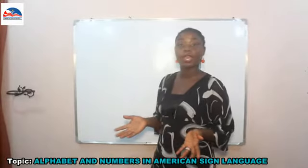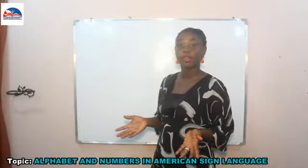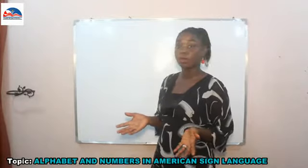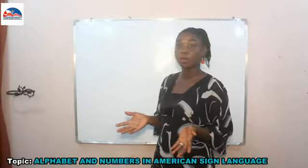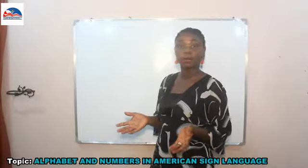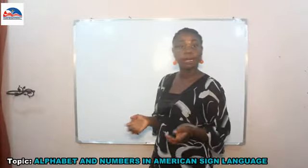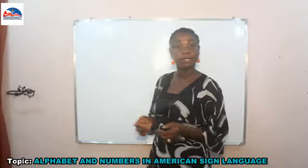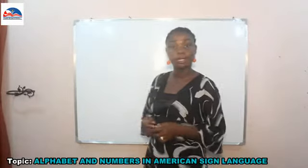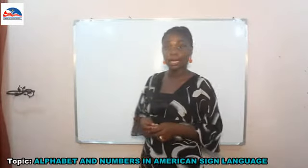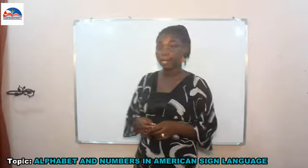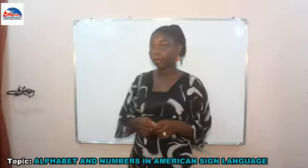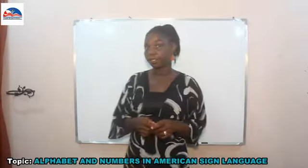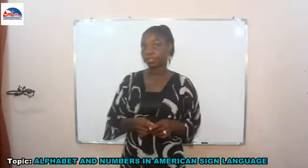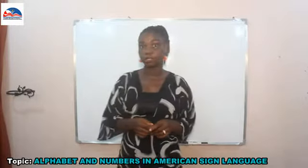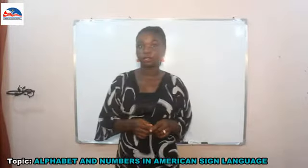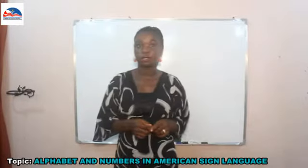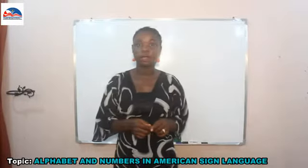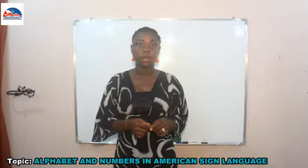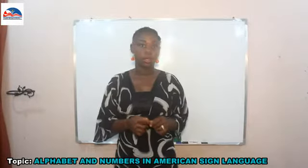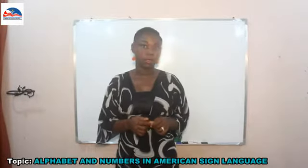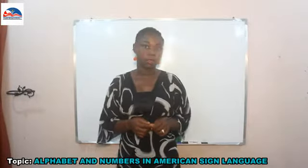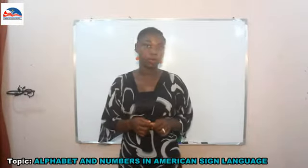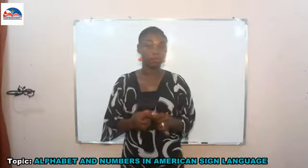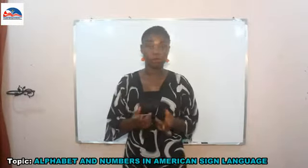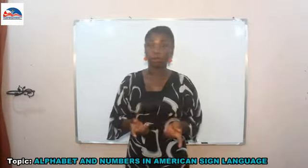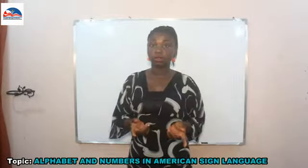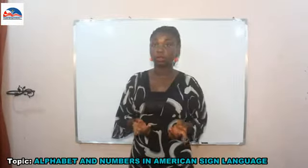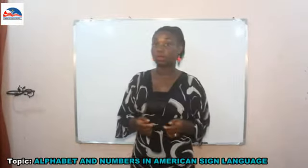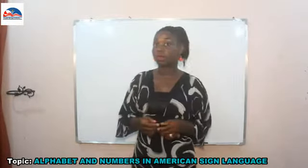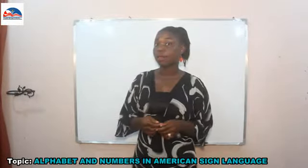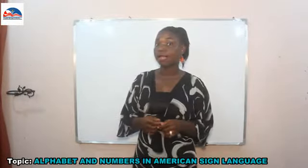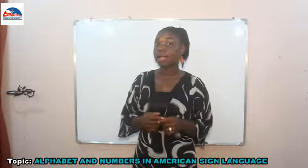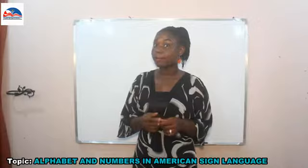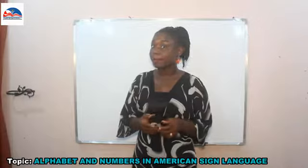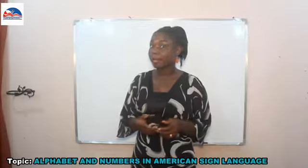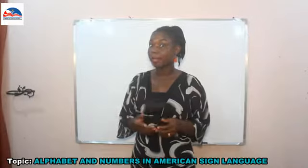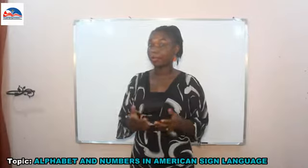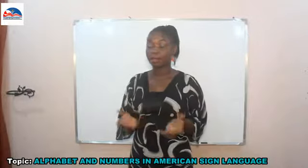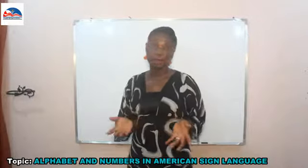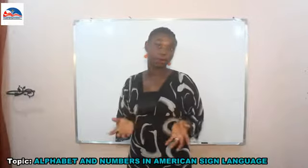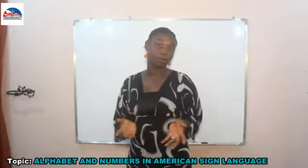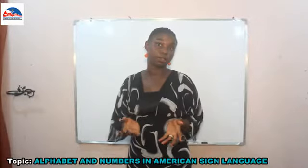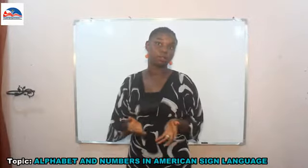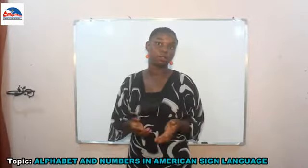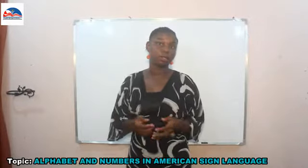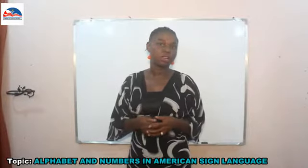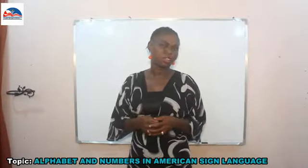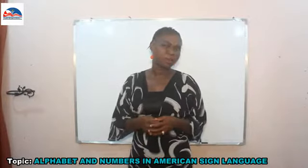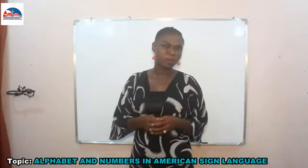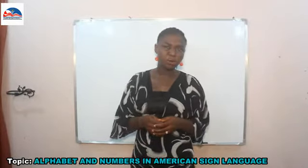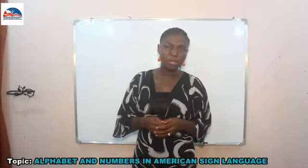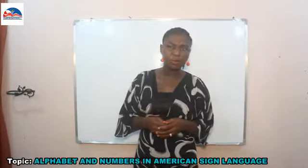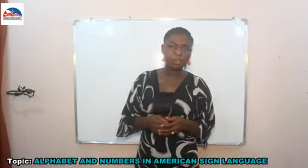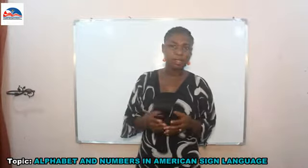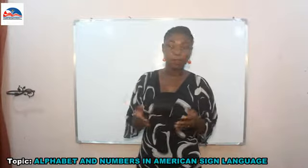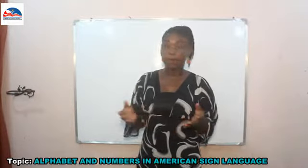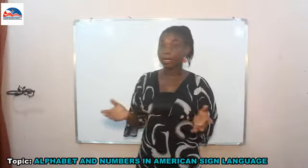here to talk about sign language, and we're going to discuss about American Sign Language. You might wonder, what is American